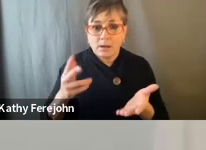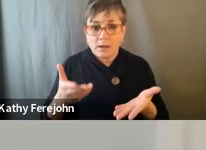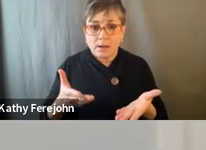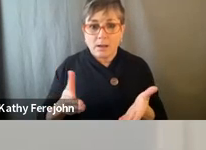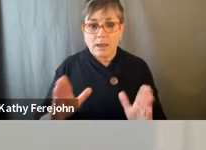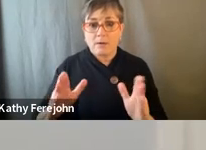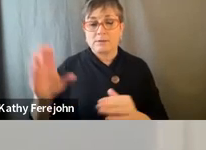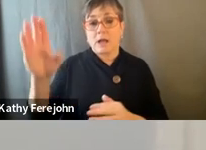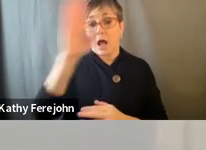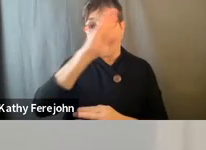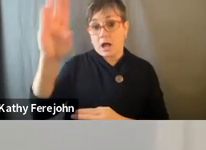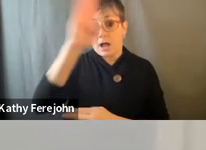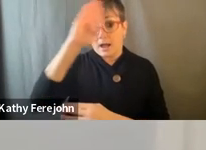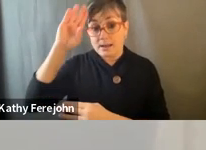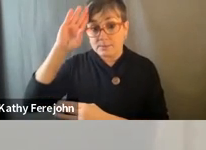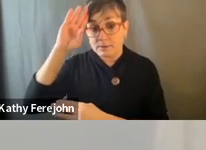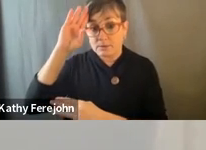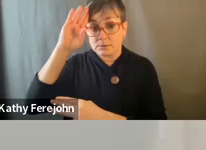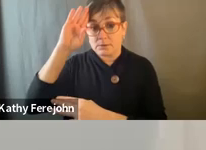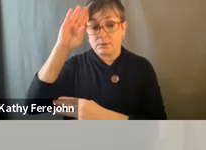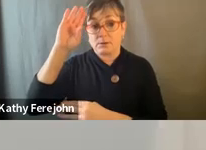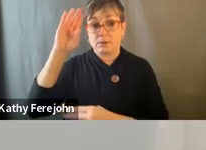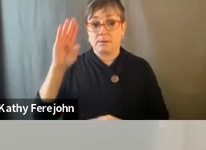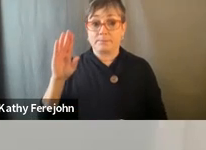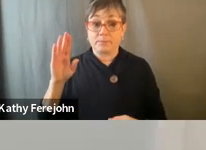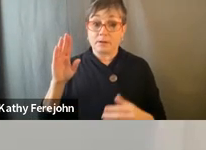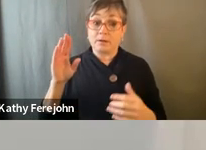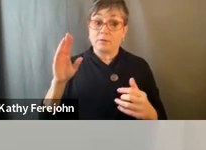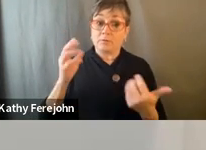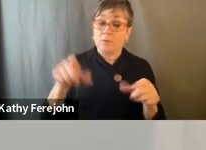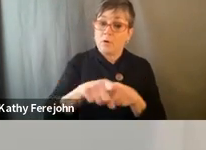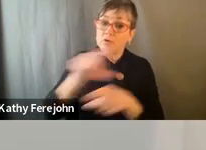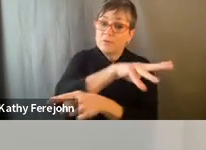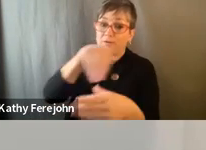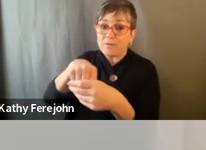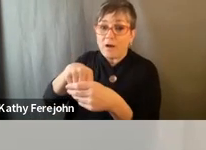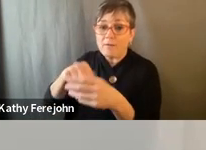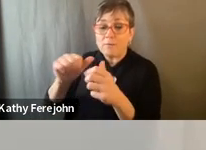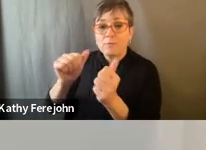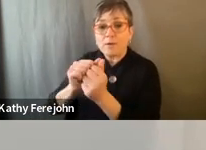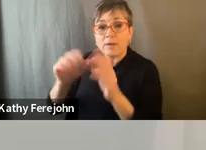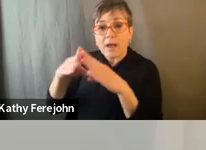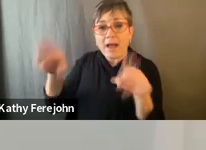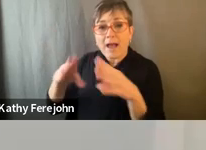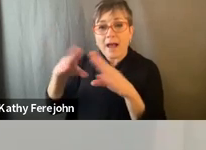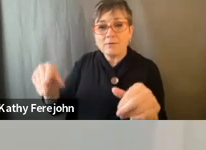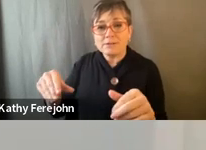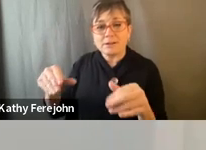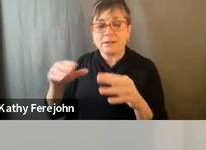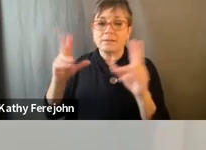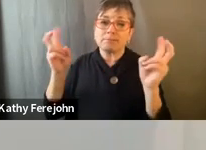permissively, they're not mandated, but they are permitted, to get into the housing business, the housing healthcare business. As was pointed out